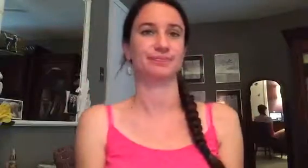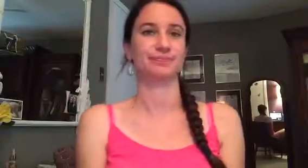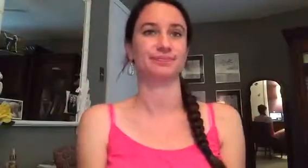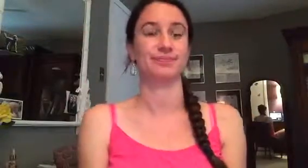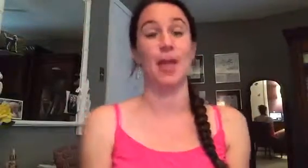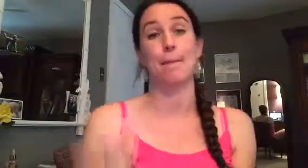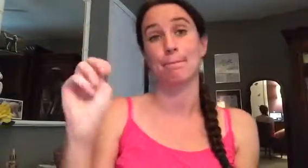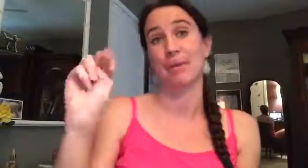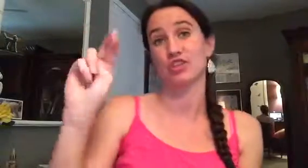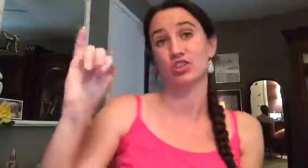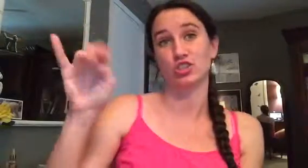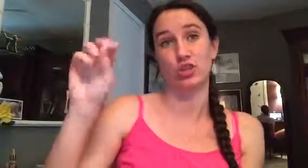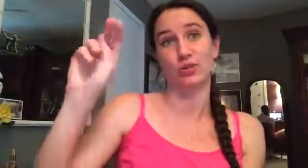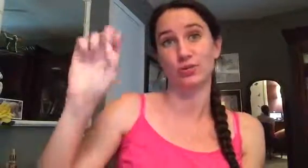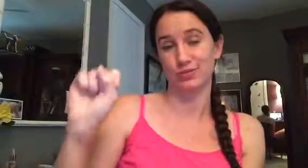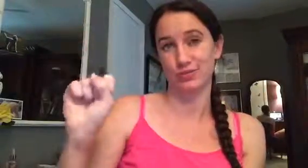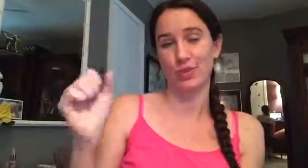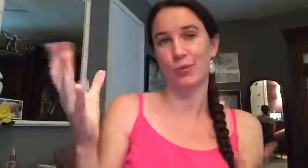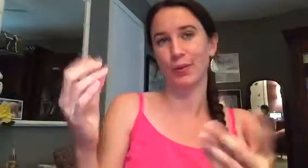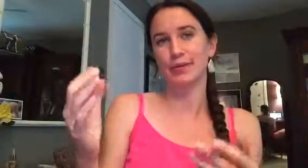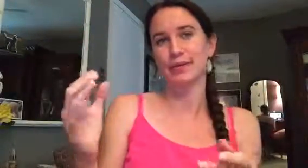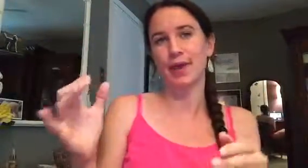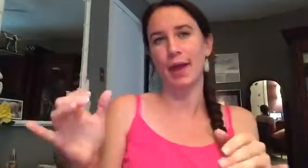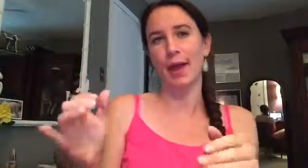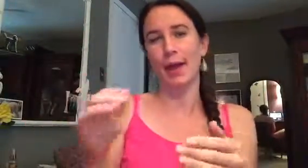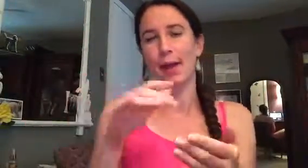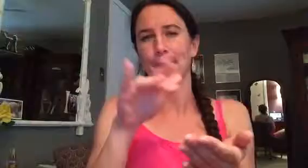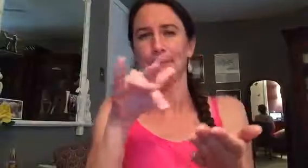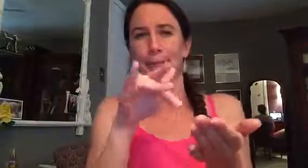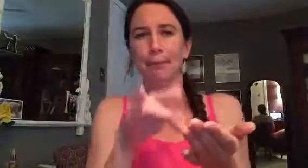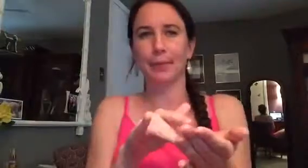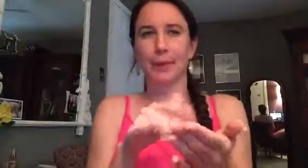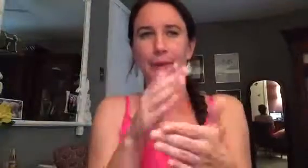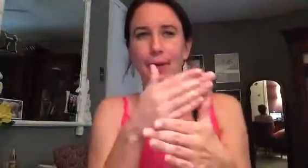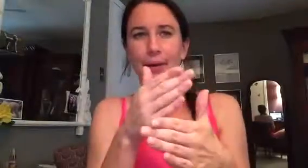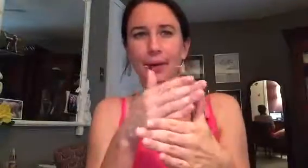Mr. Jones wants a medium-sized square shed